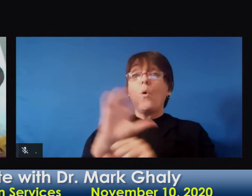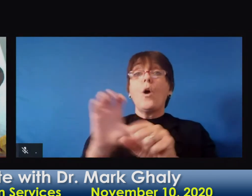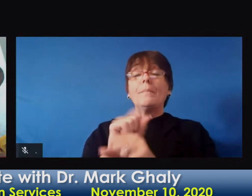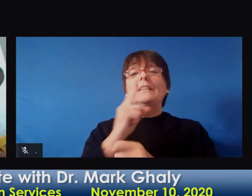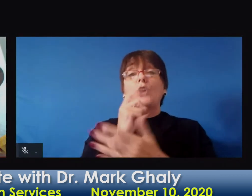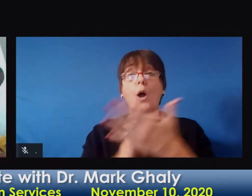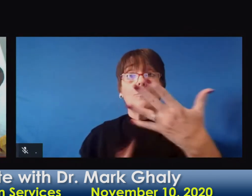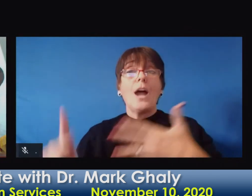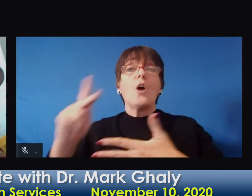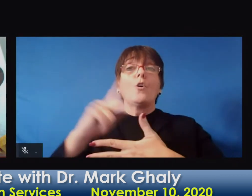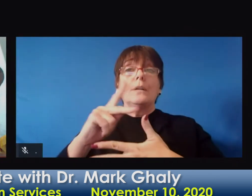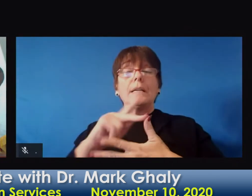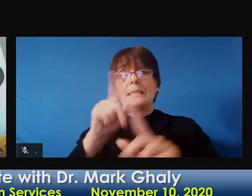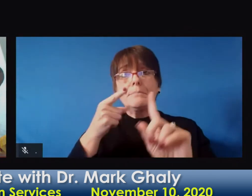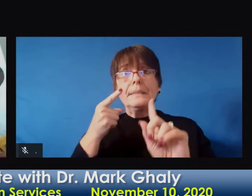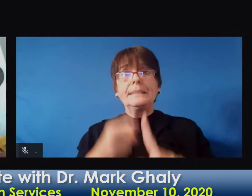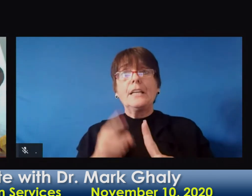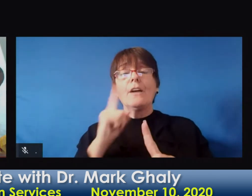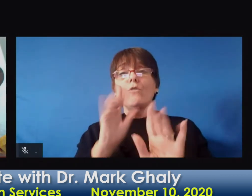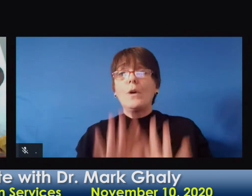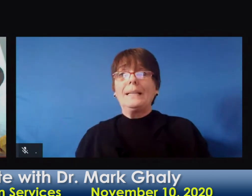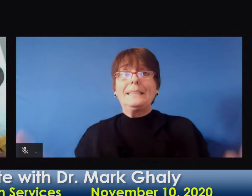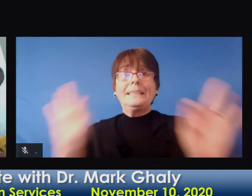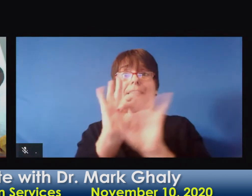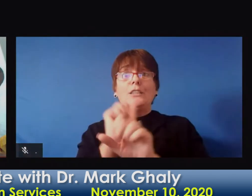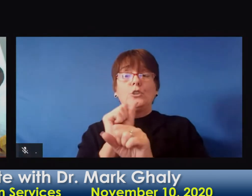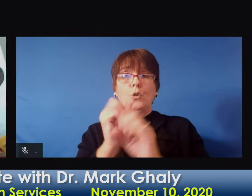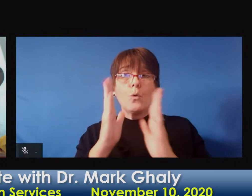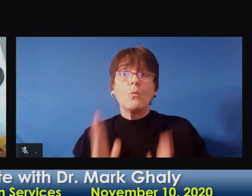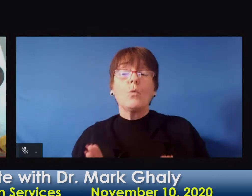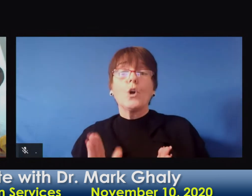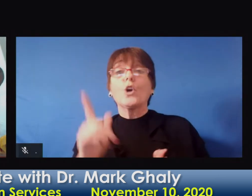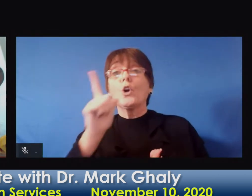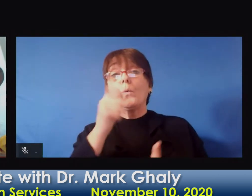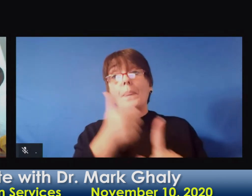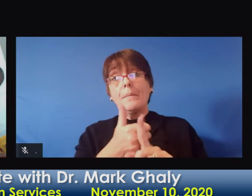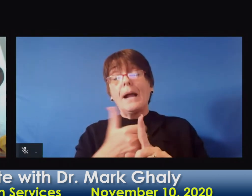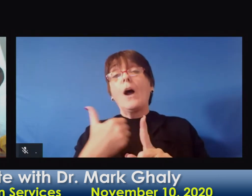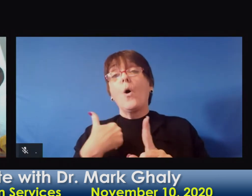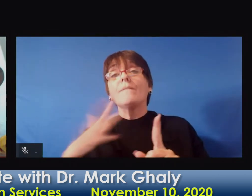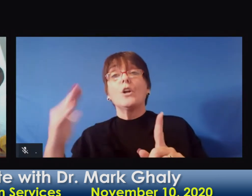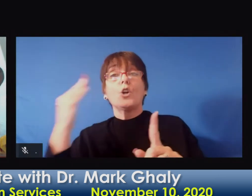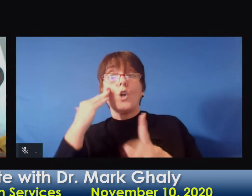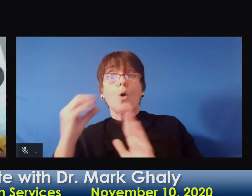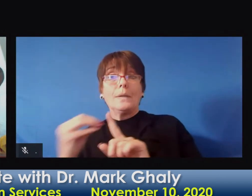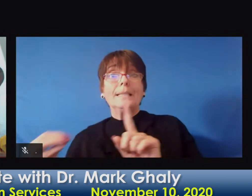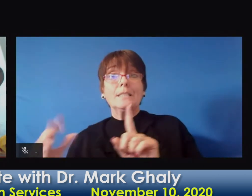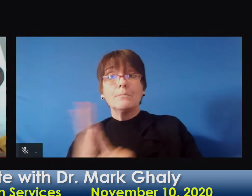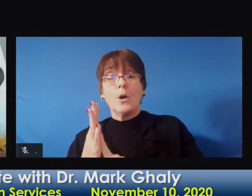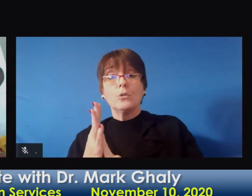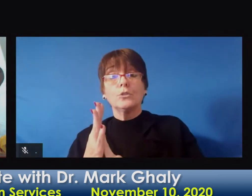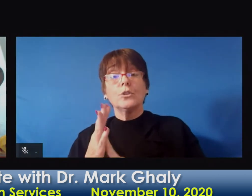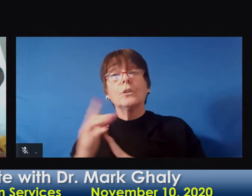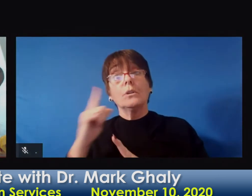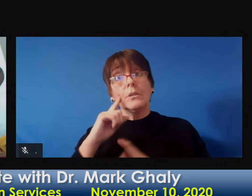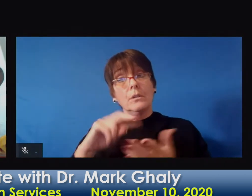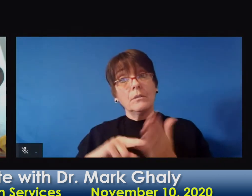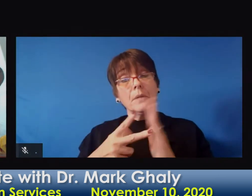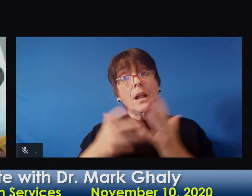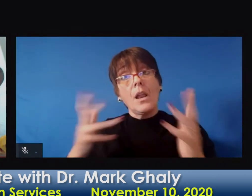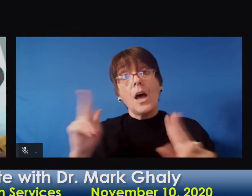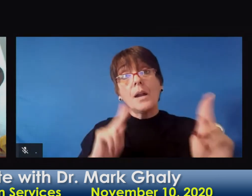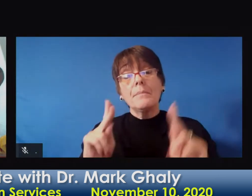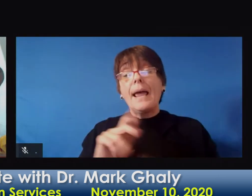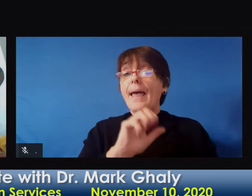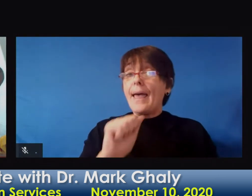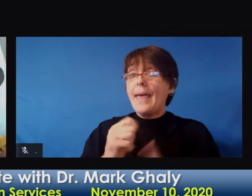prioritized specifically for essential workers who have symptoms or have had a known exposure. We know that a lot of people might be